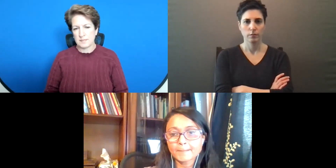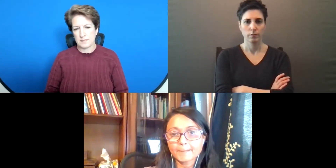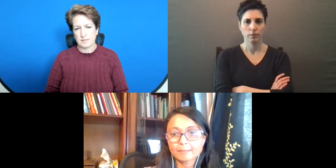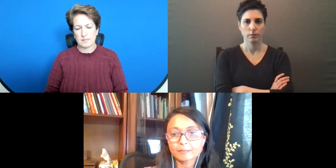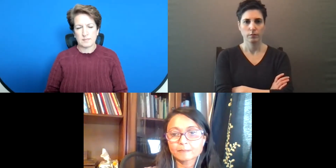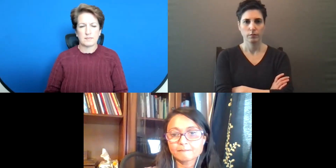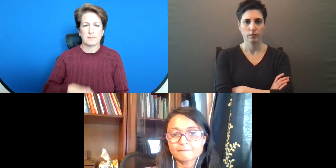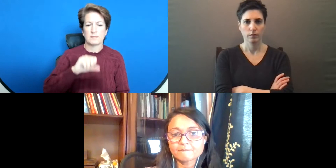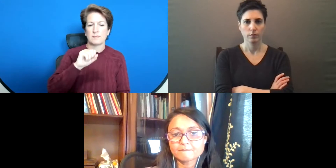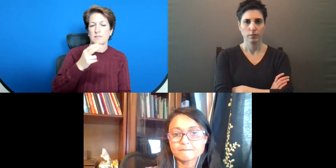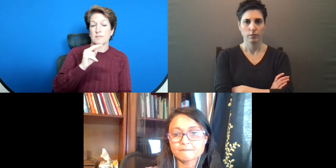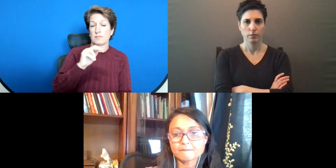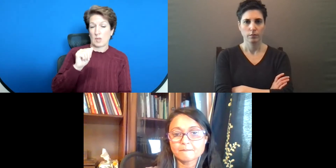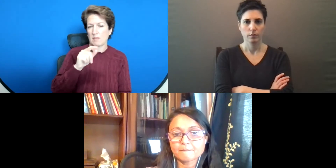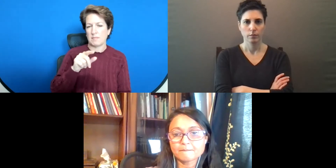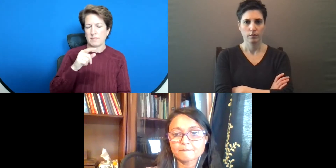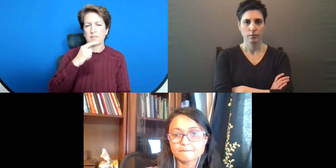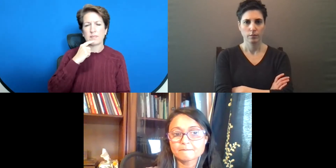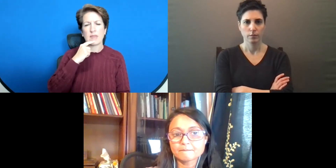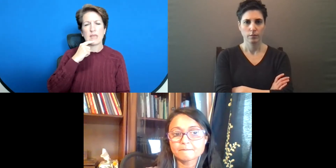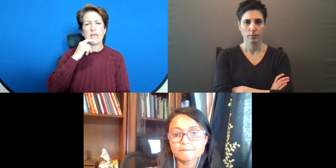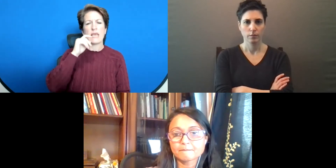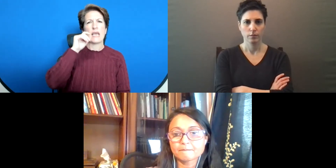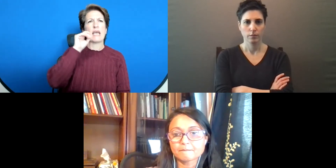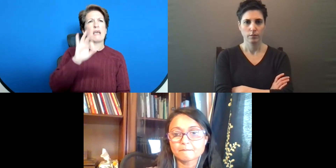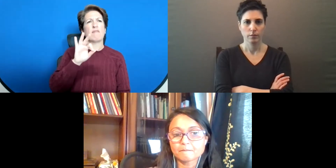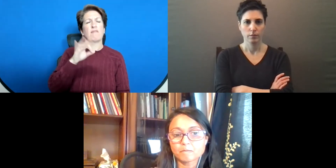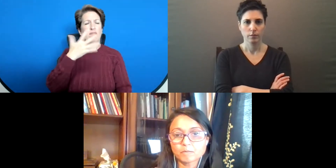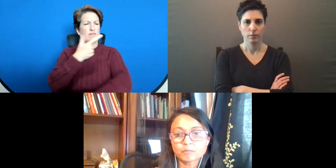are vaccinated back home register themselves in Canada?